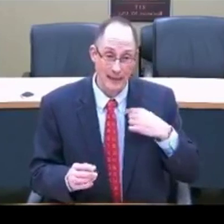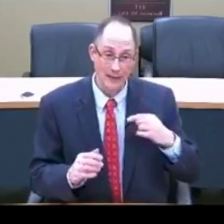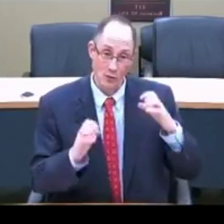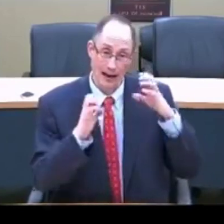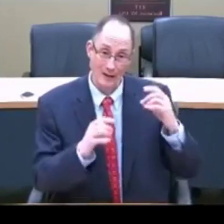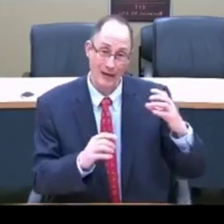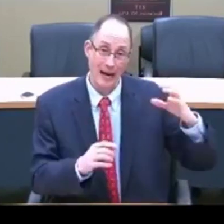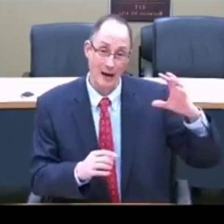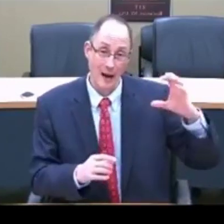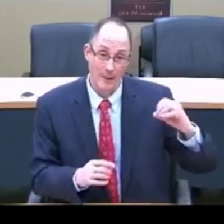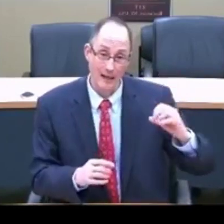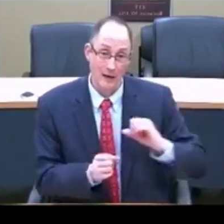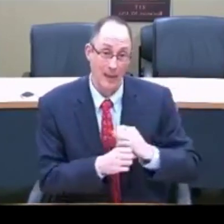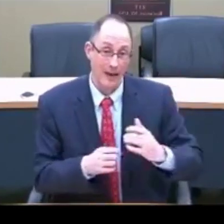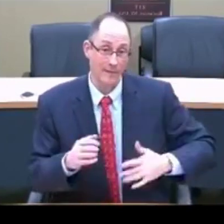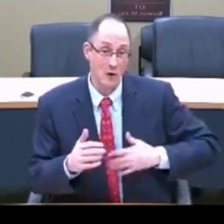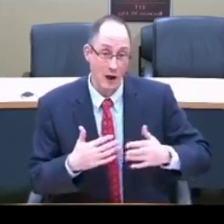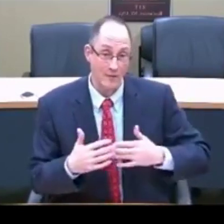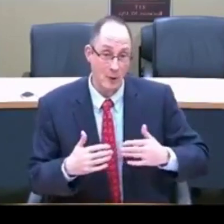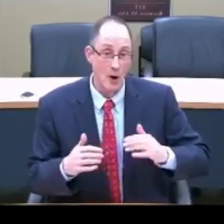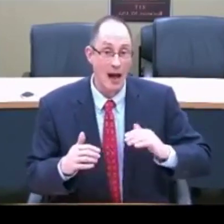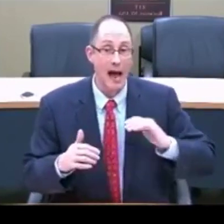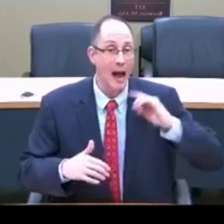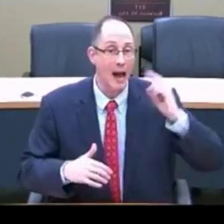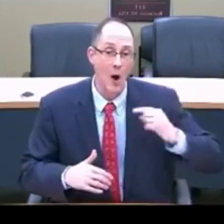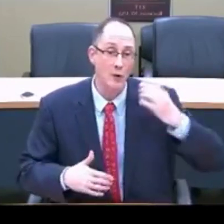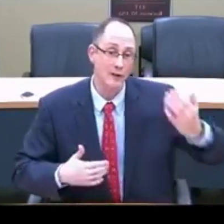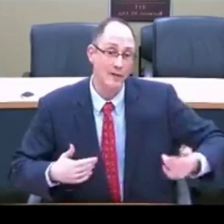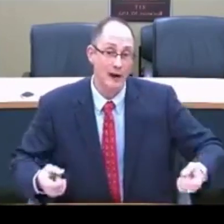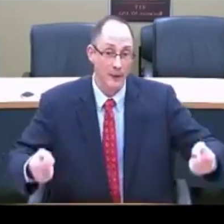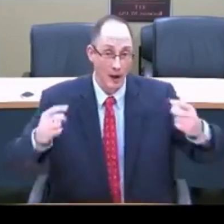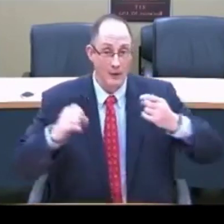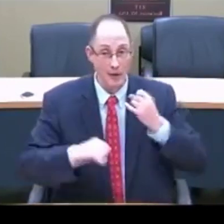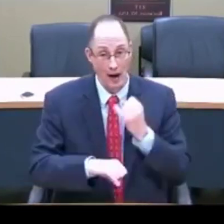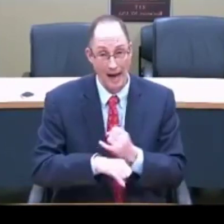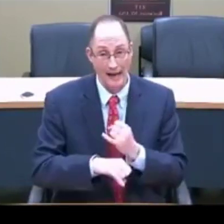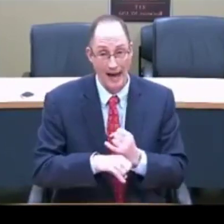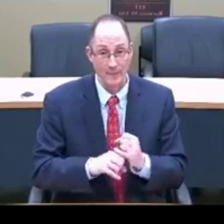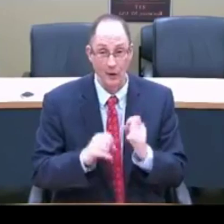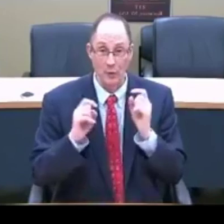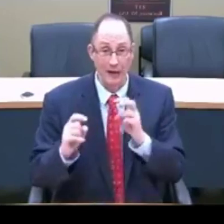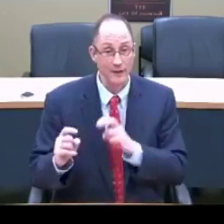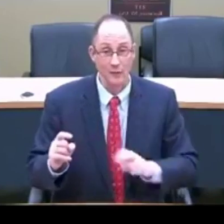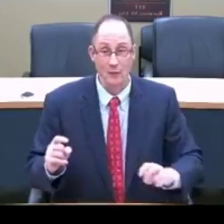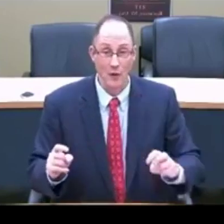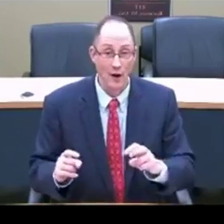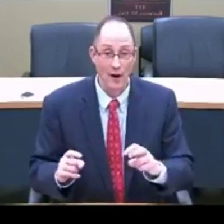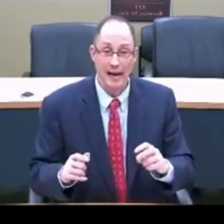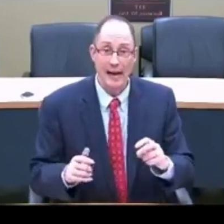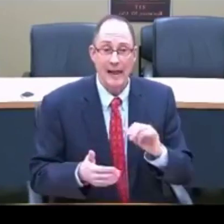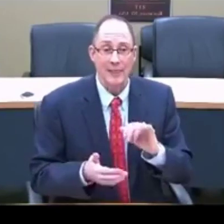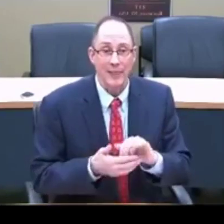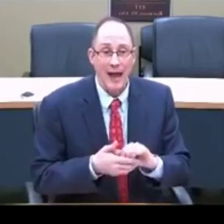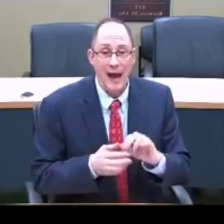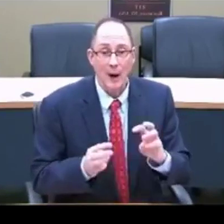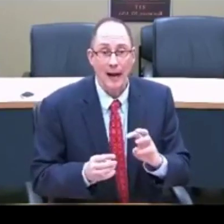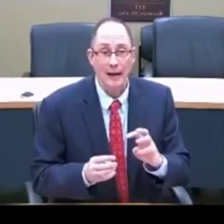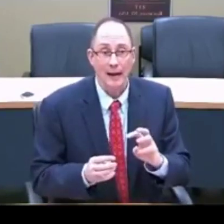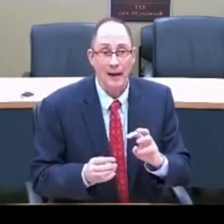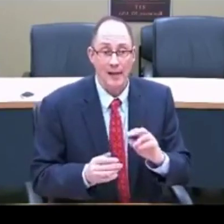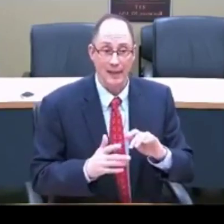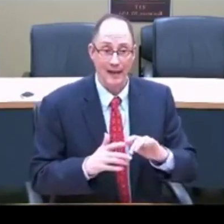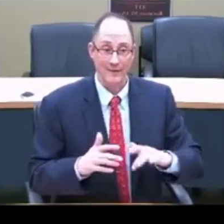me to educate a company to make them feel comfortable. I always invite them to come here on campus and give them a tour. That way,